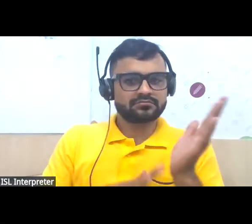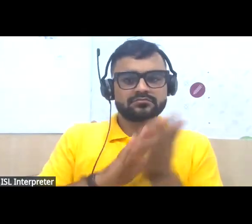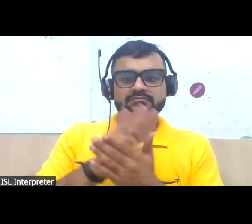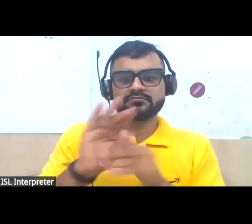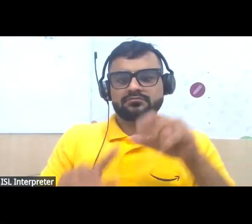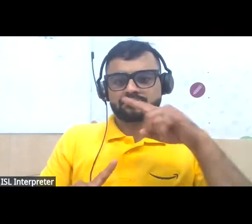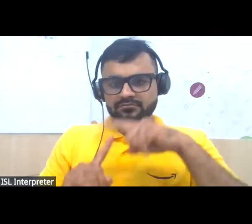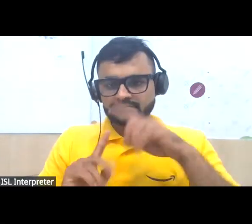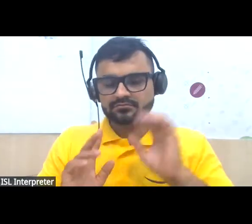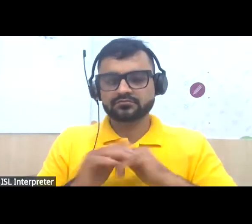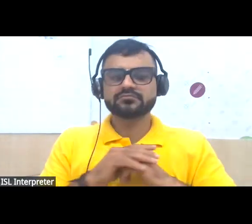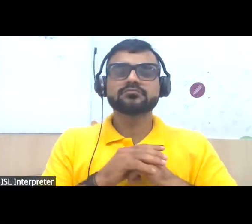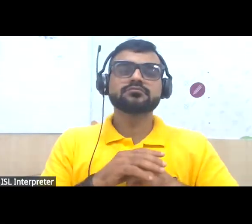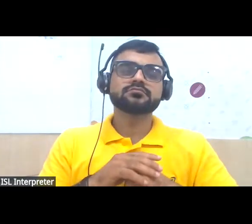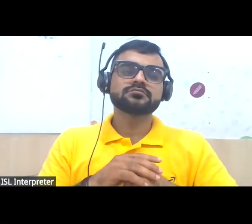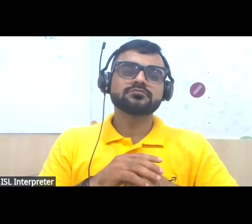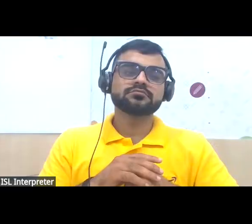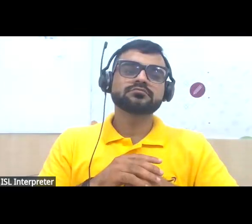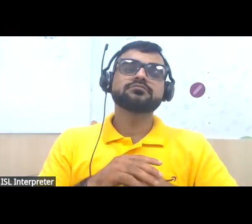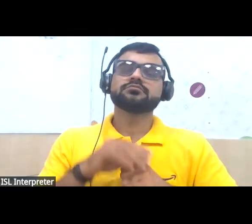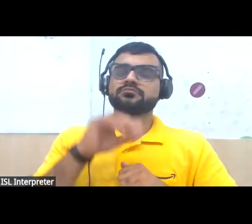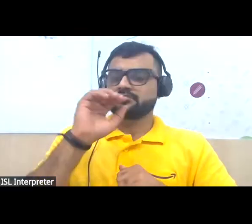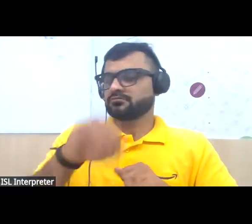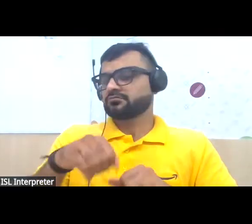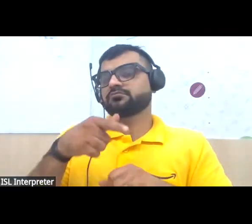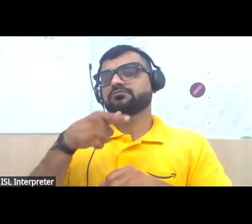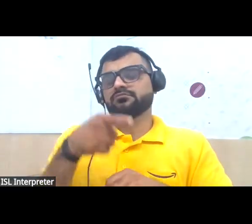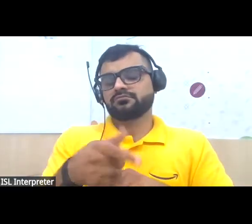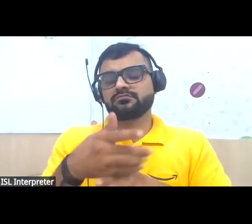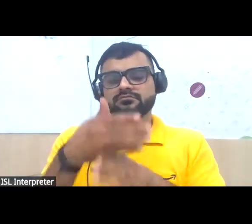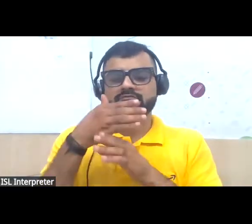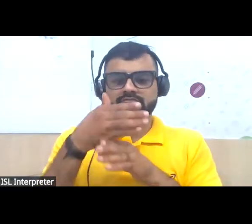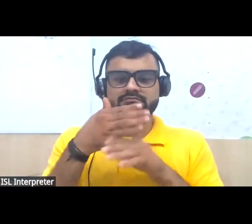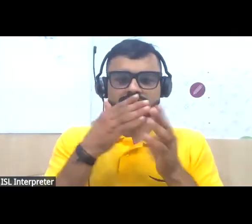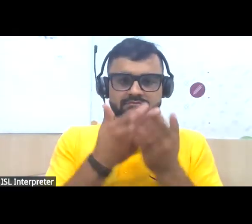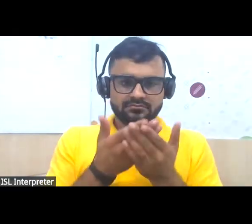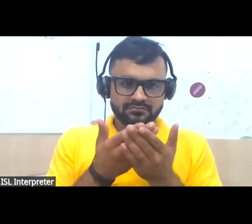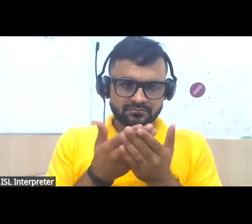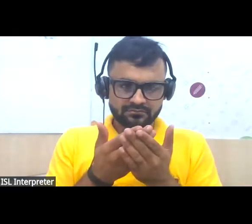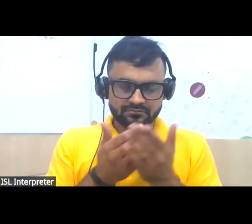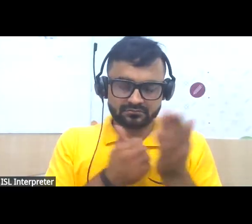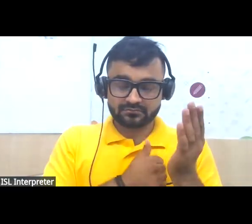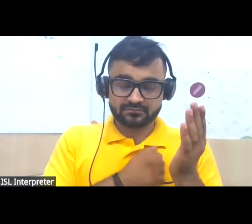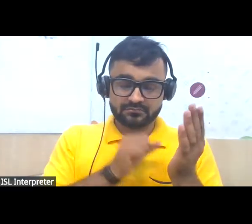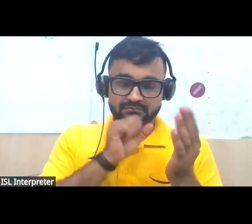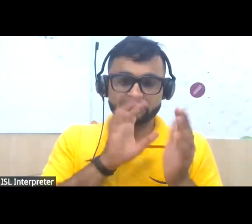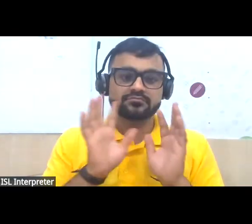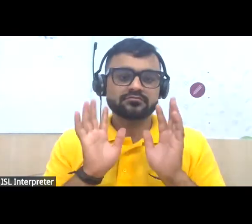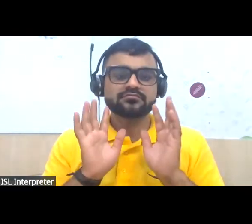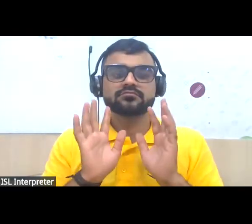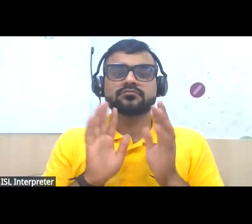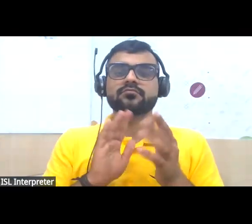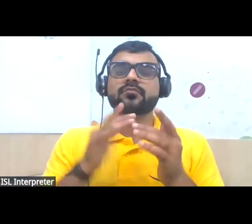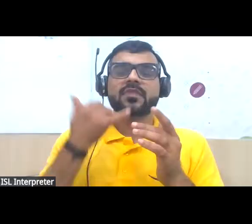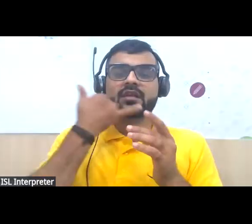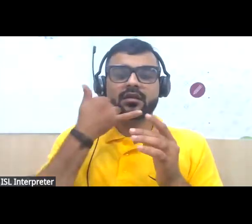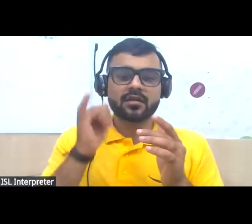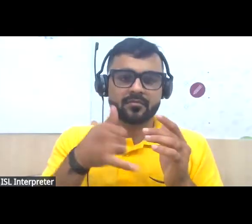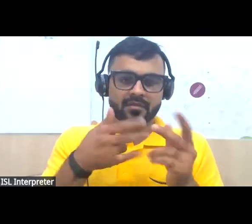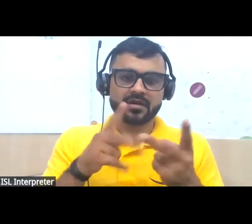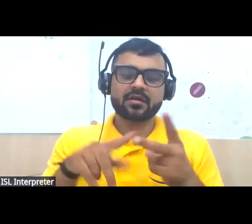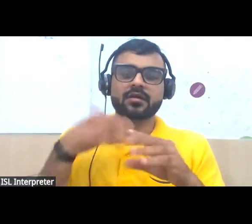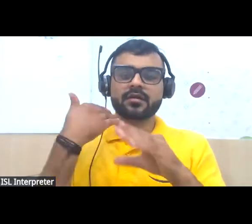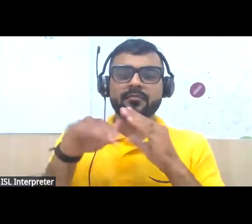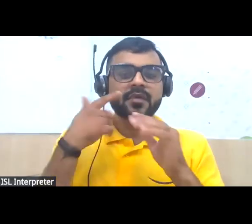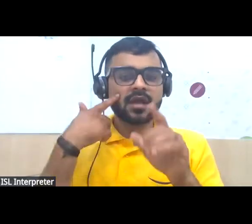chat. We will also be sharing sorry, the helpline number and the